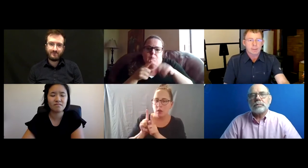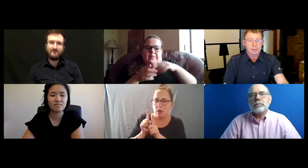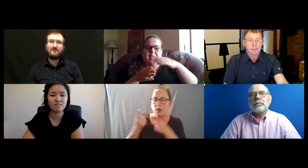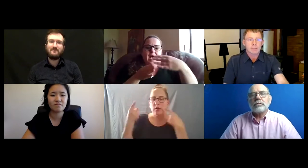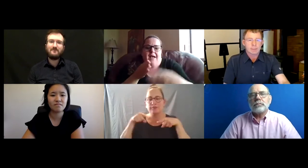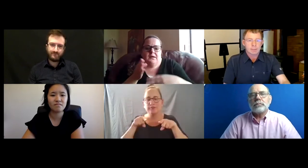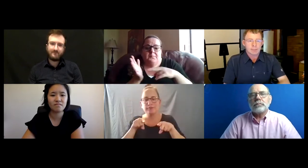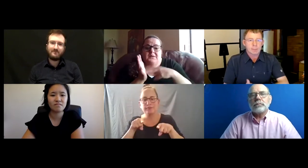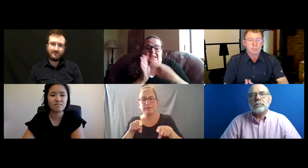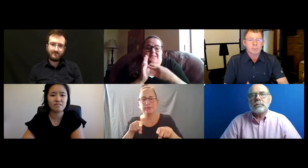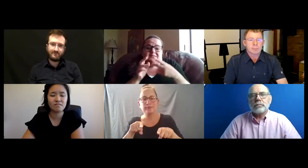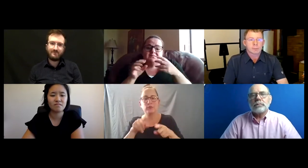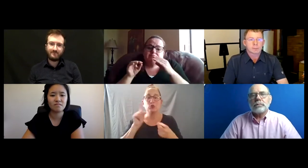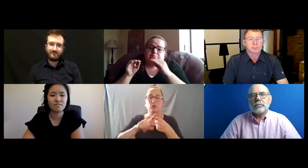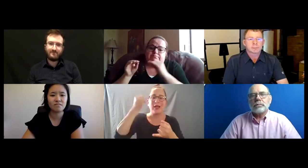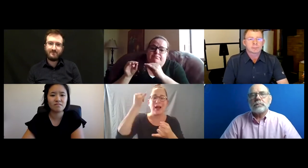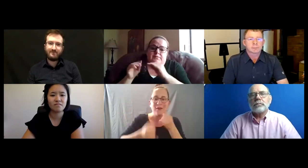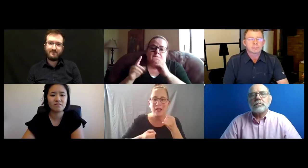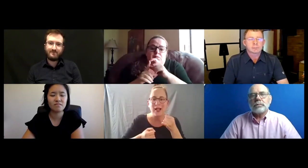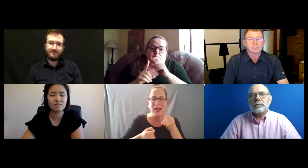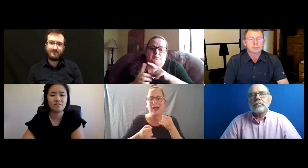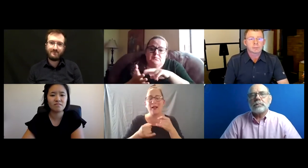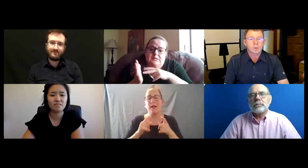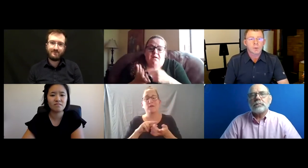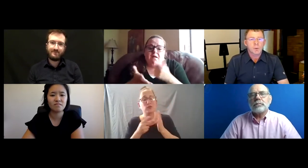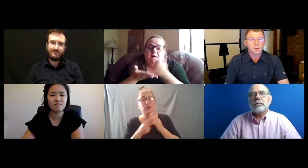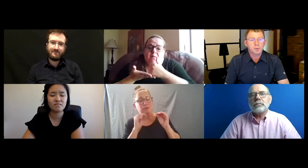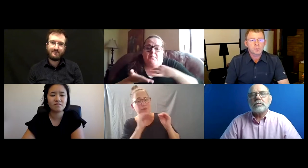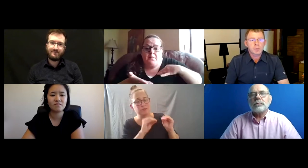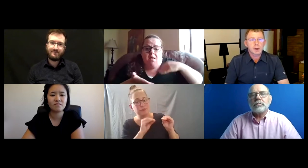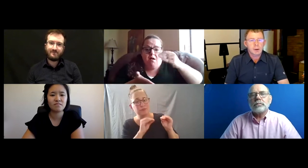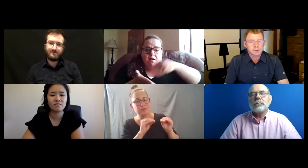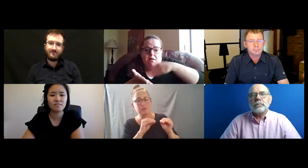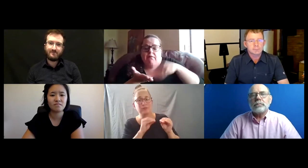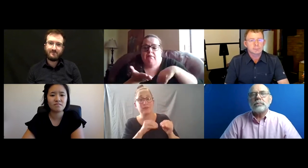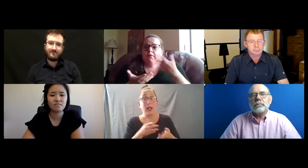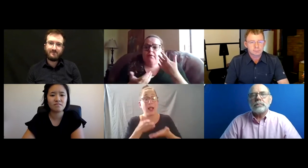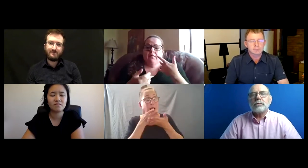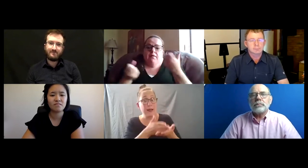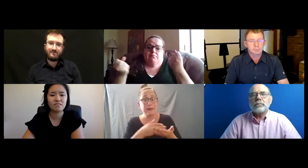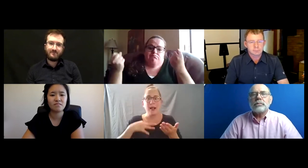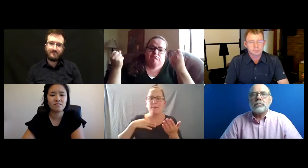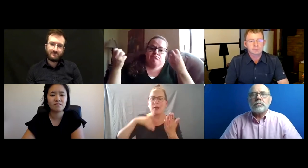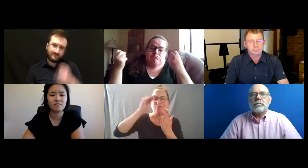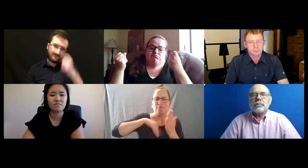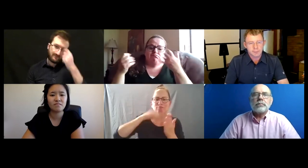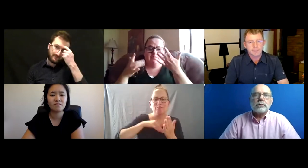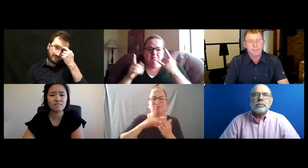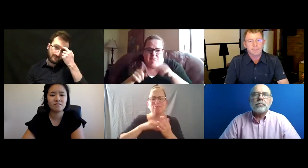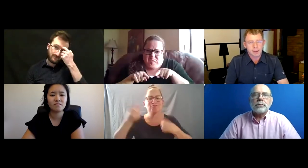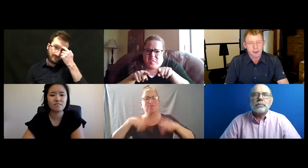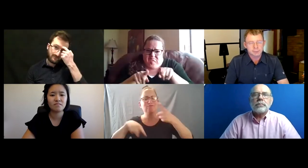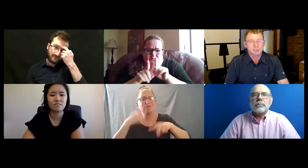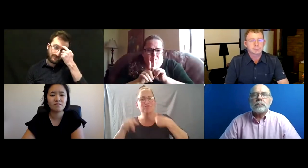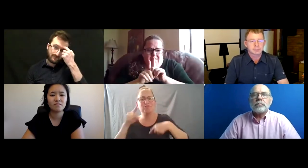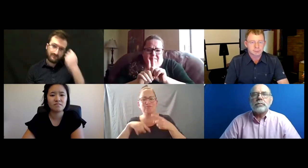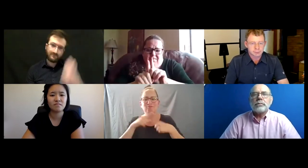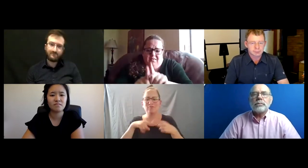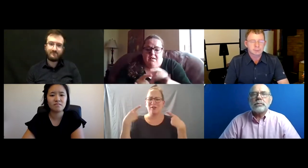program, you had the worker who was with you from beginning to graduation. The VR worker